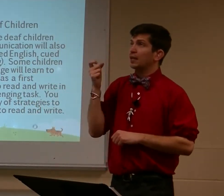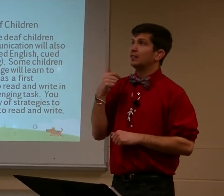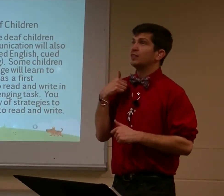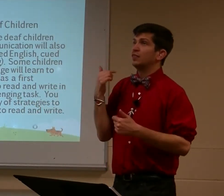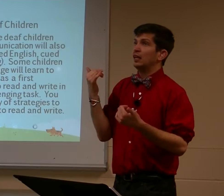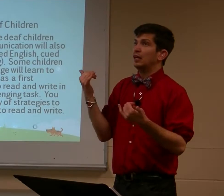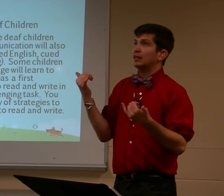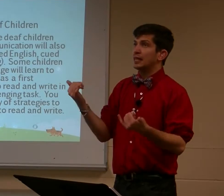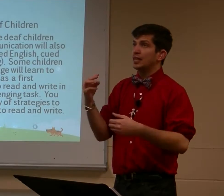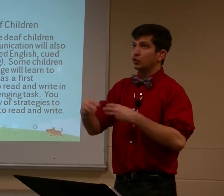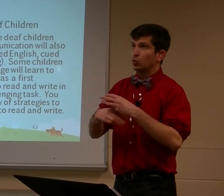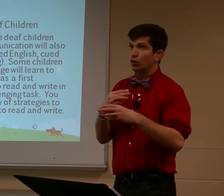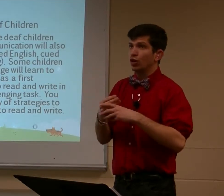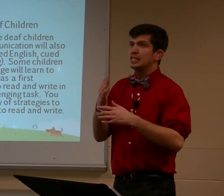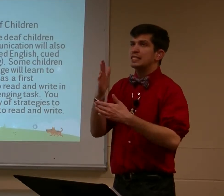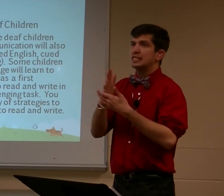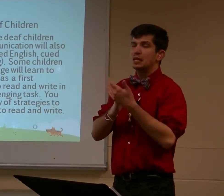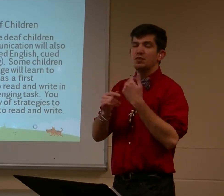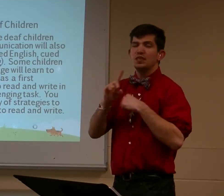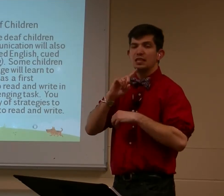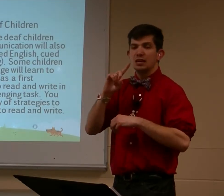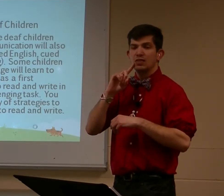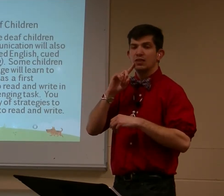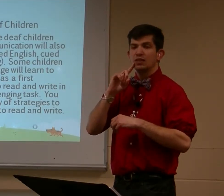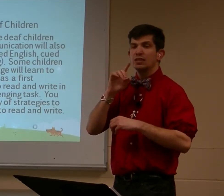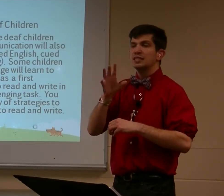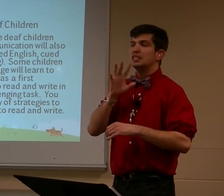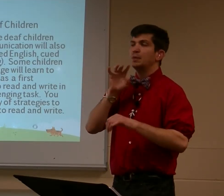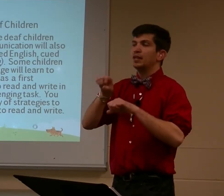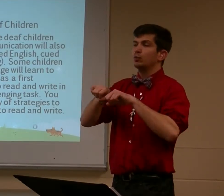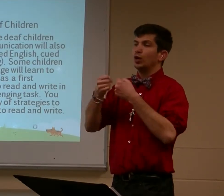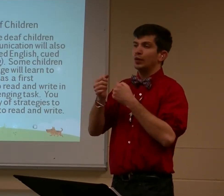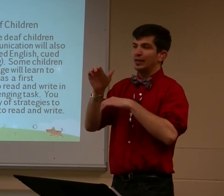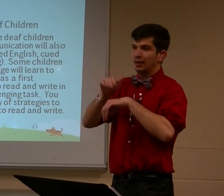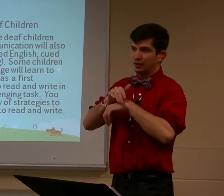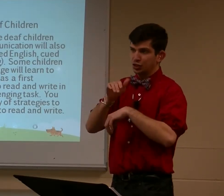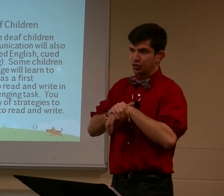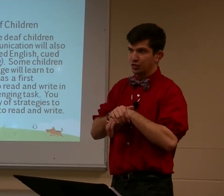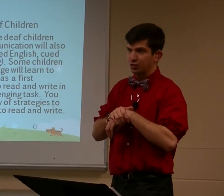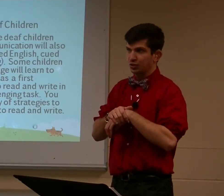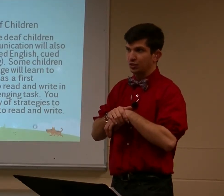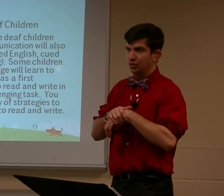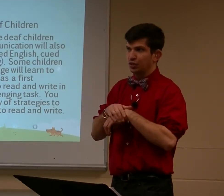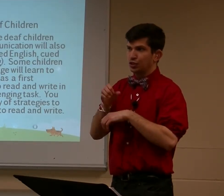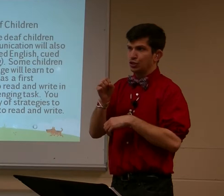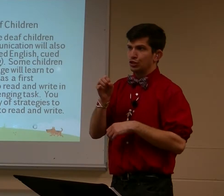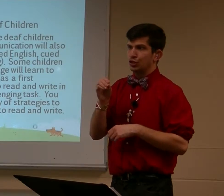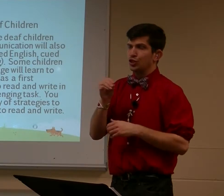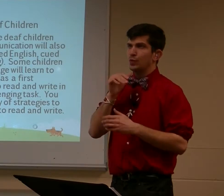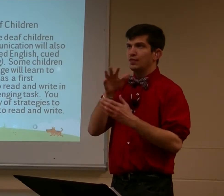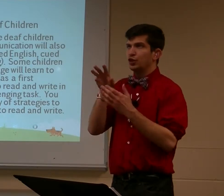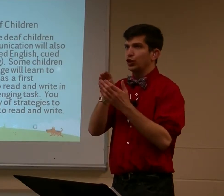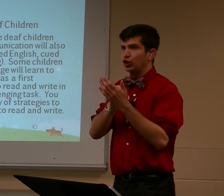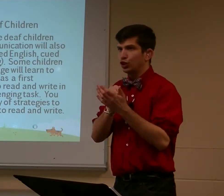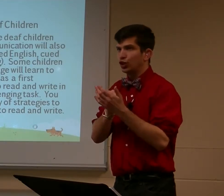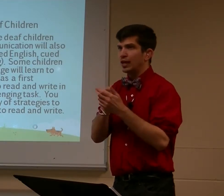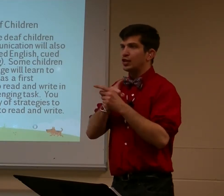Because of today's world, some of the deaf speak broken English. So you would have to learn and you would